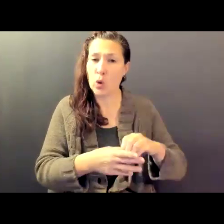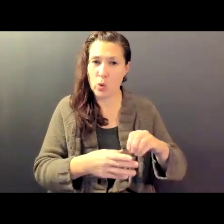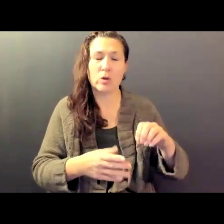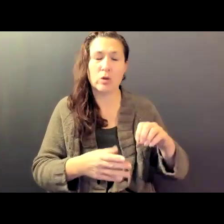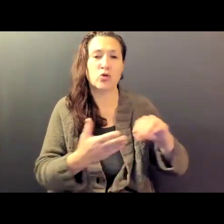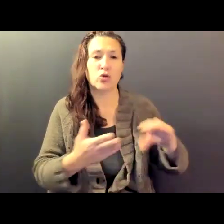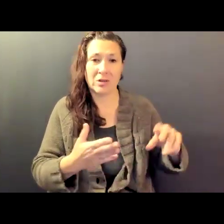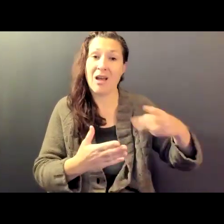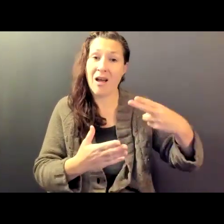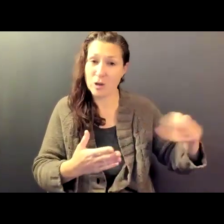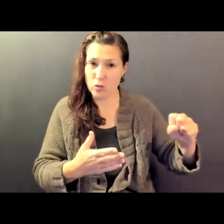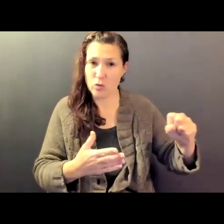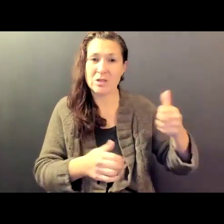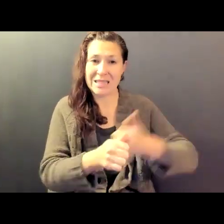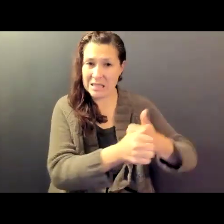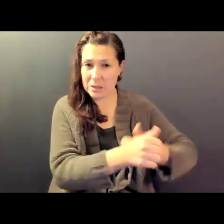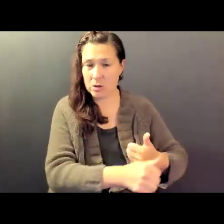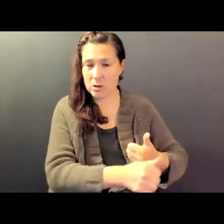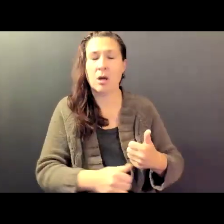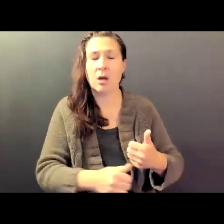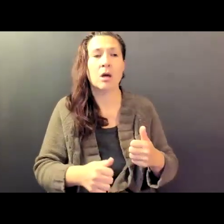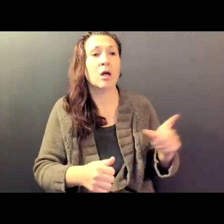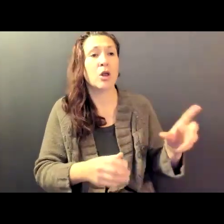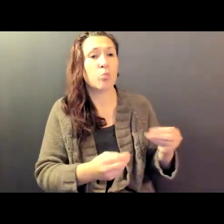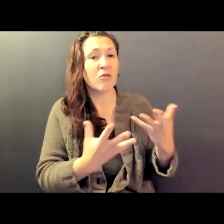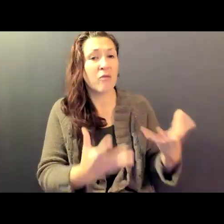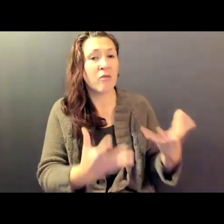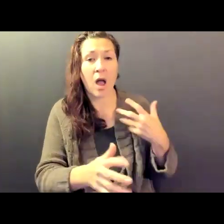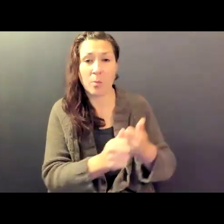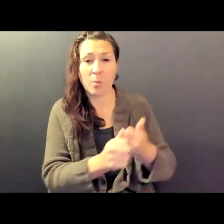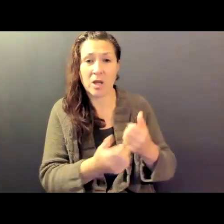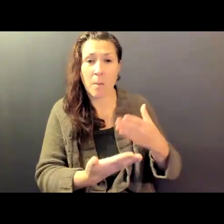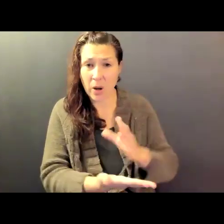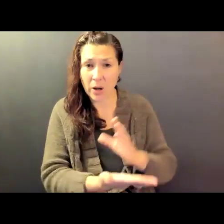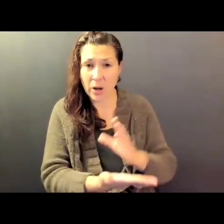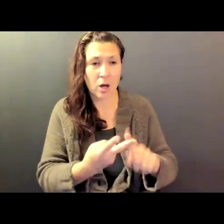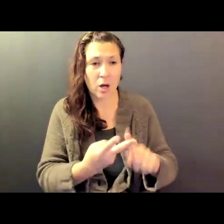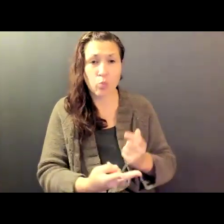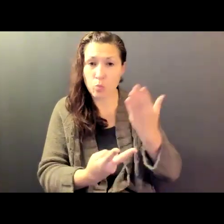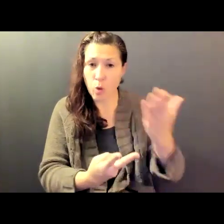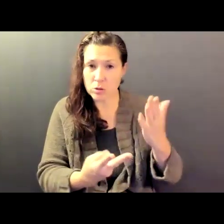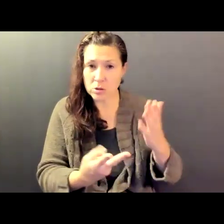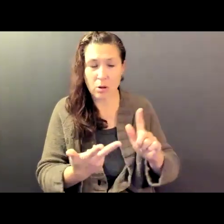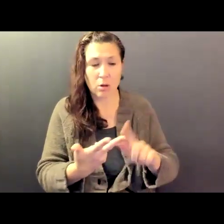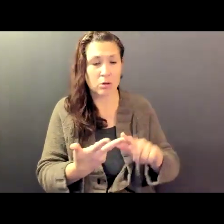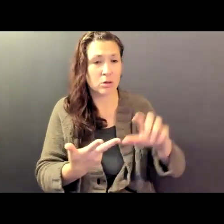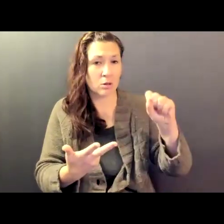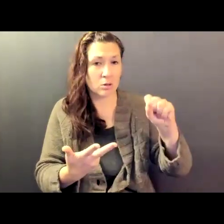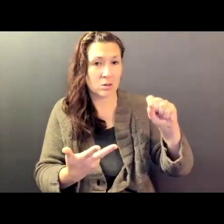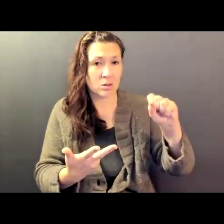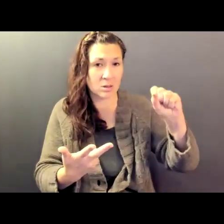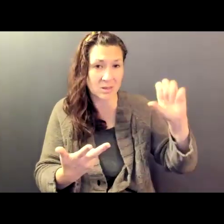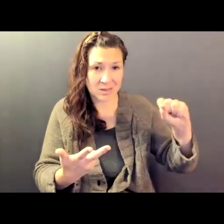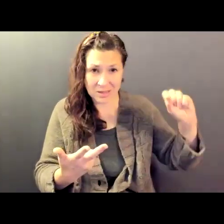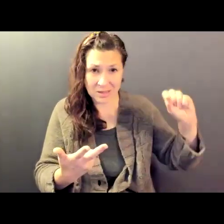and they should be providing an update on the budget, proposals for the planned budget. The school site council reviews the entire budget,